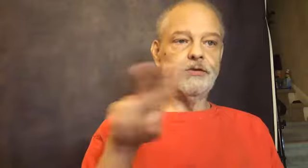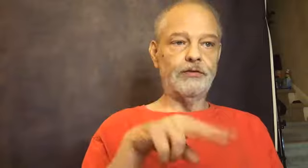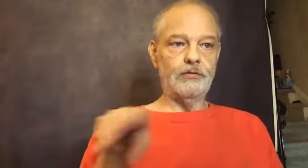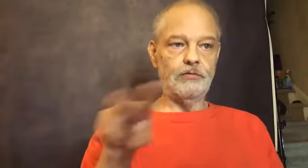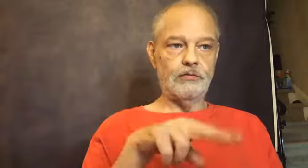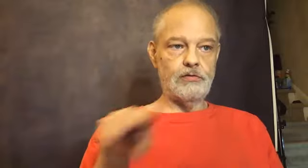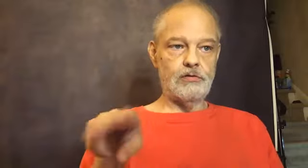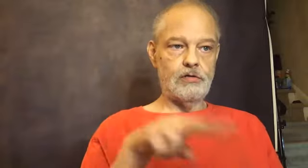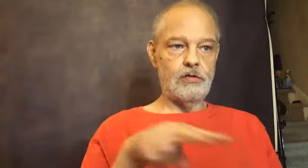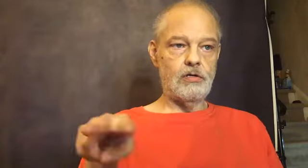22.